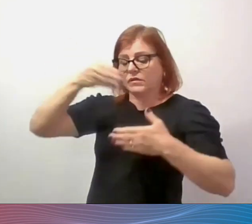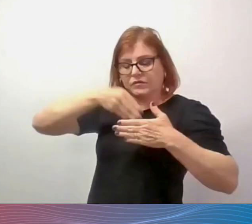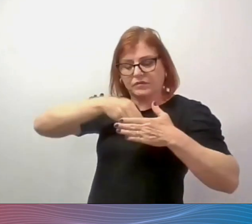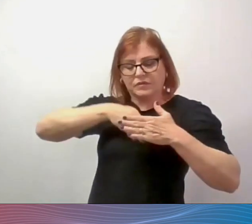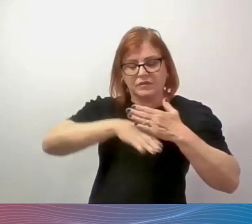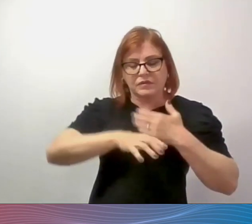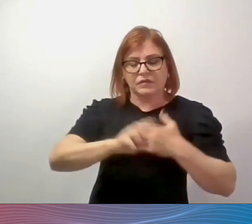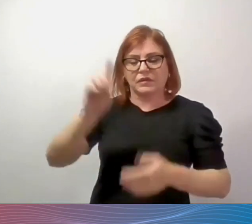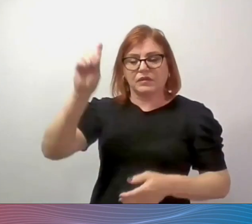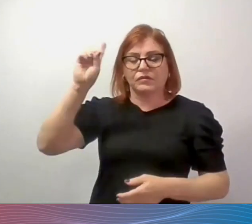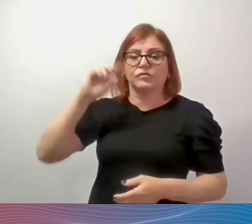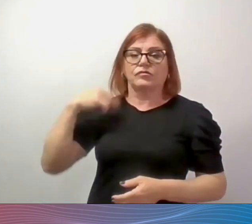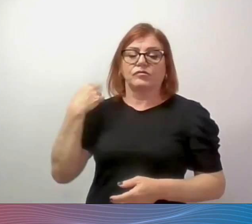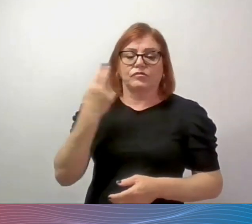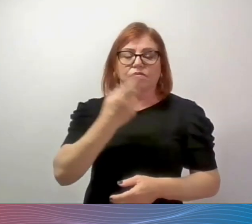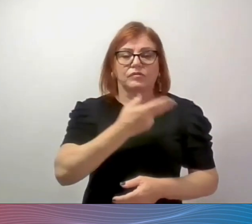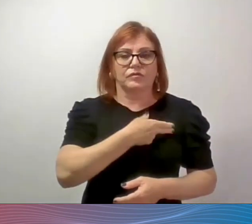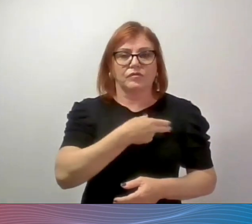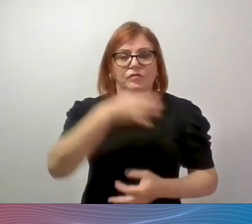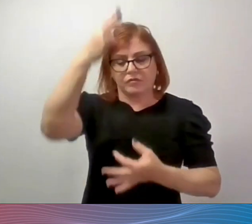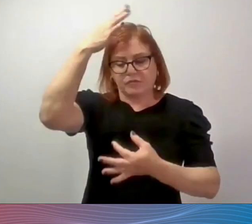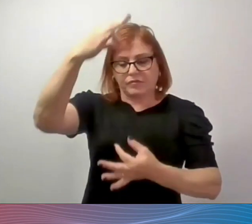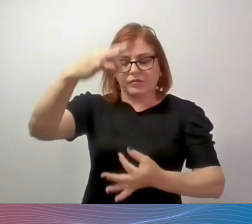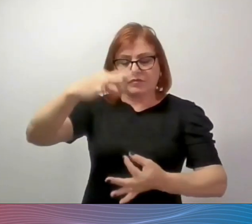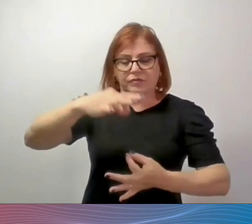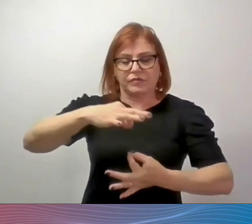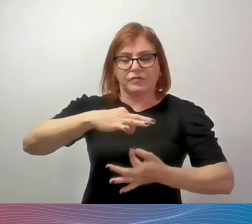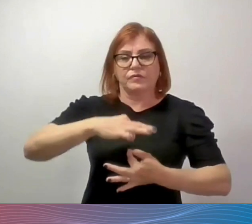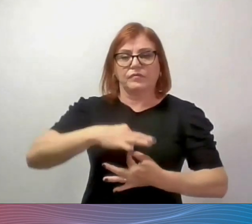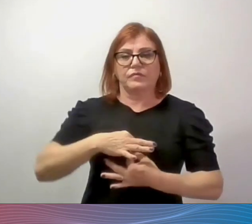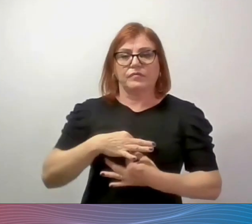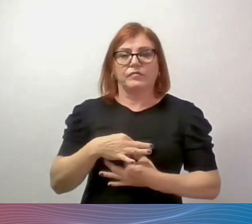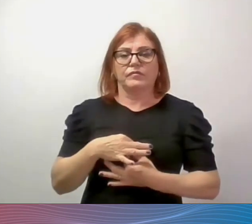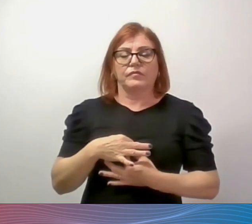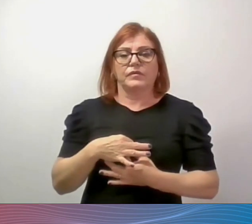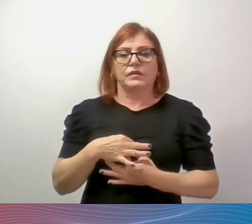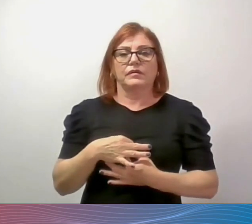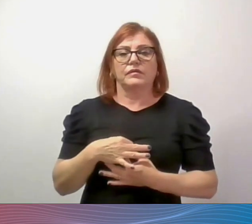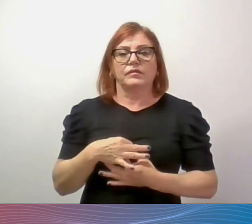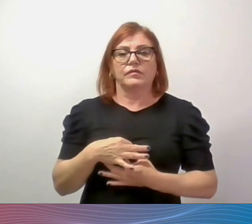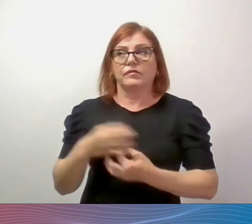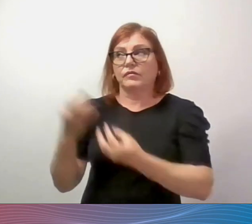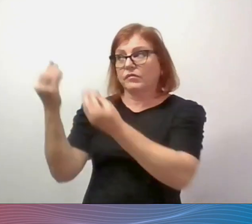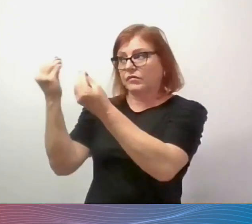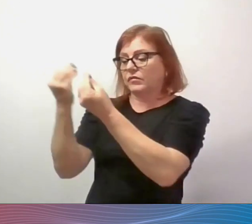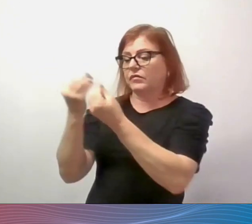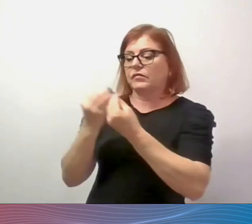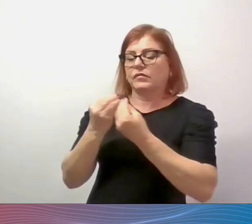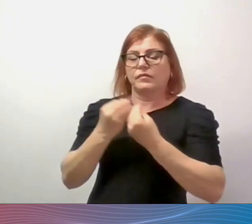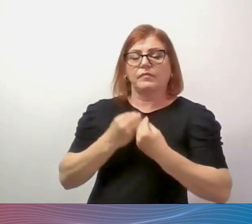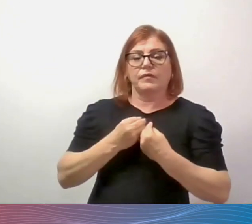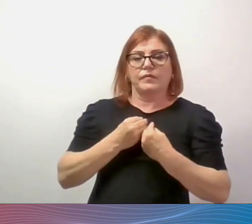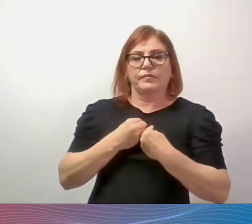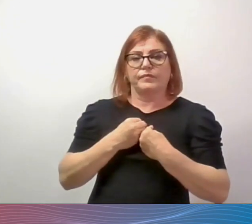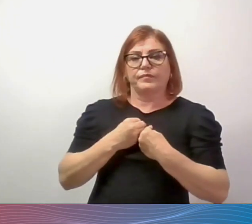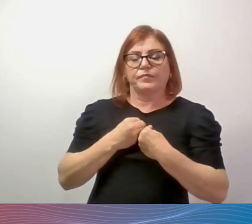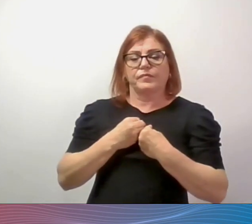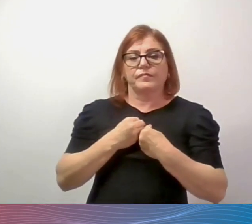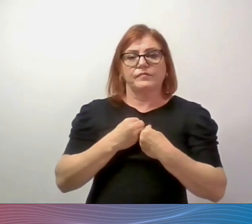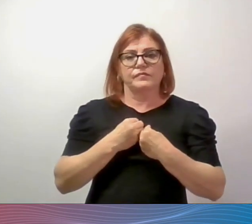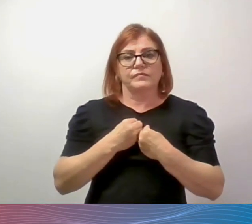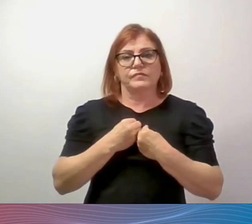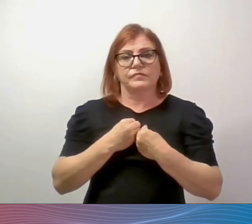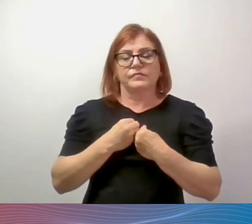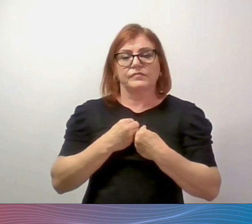nos deu. And by this we know that he abides in us by the Spirit whom he has given us. Falado tudo isso, eu posso voltar